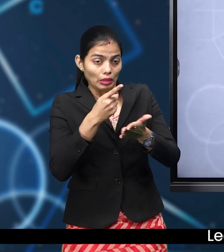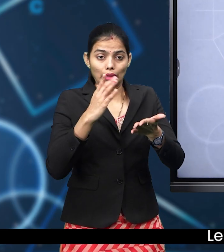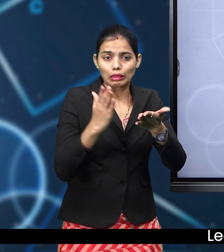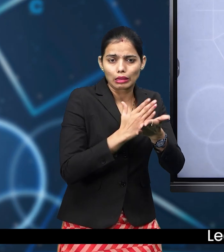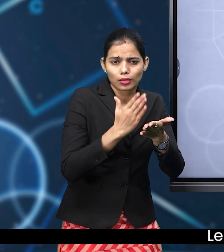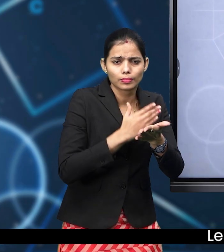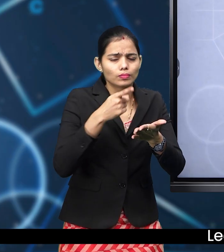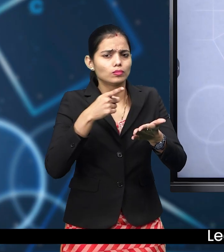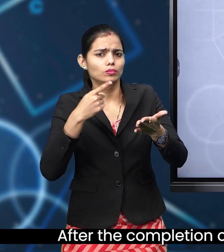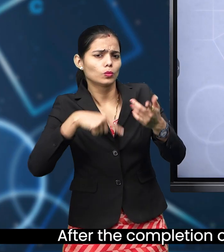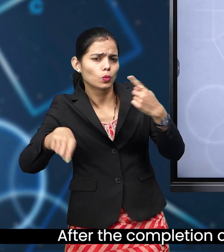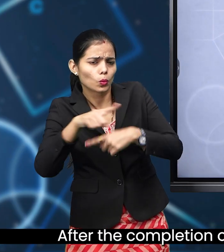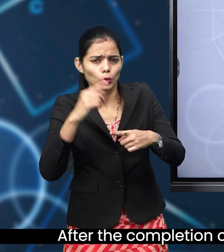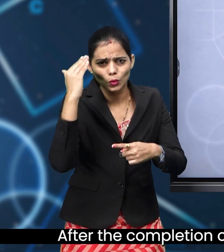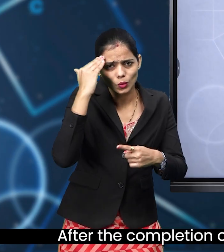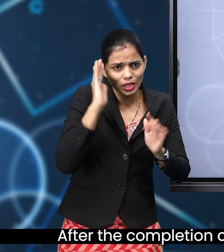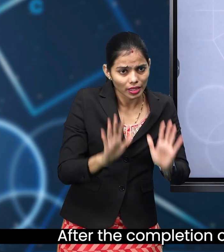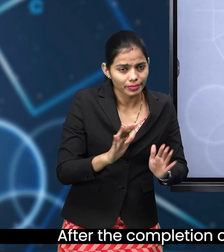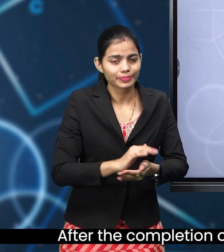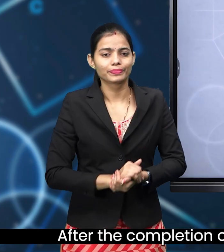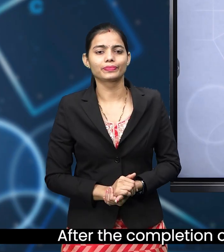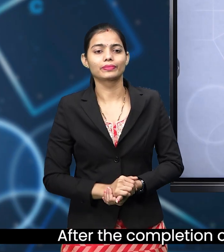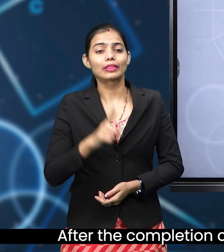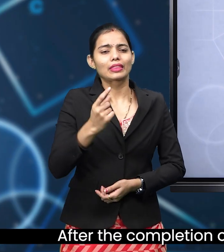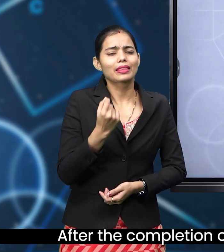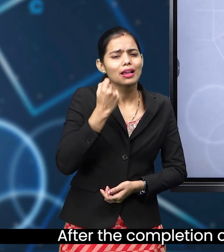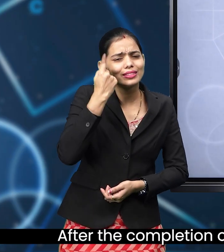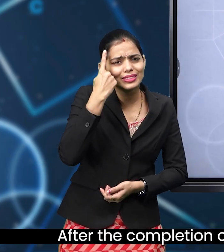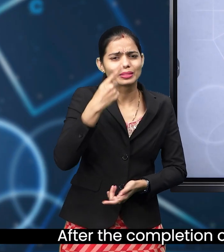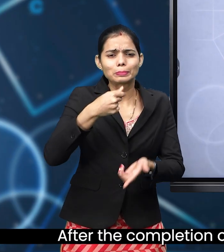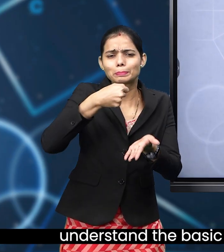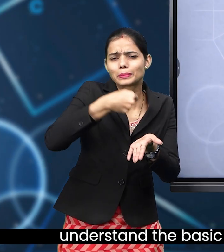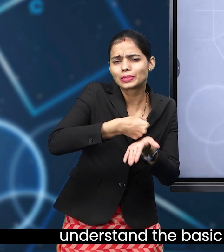Learning outcomes. After the completion of this lesson, you will be able to